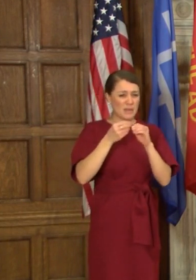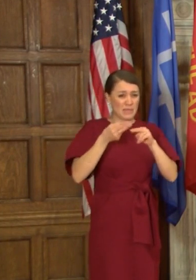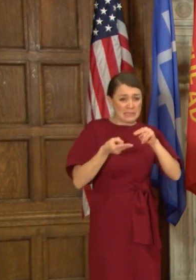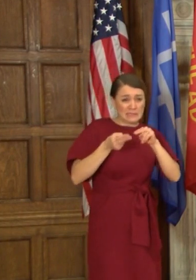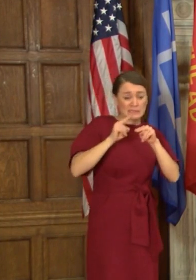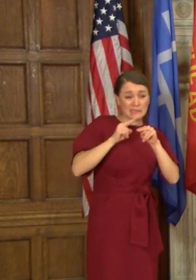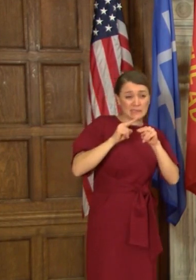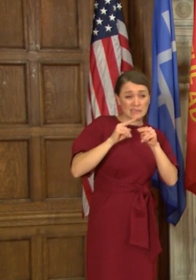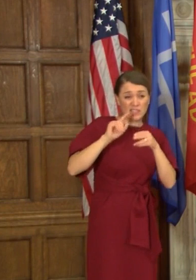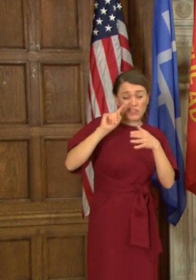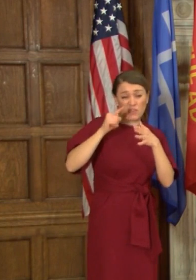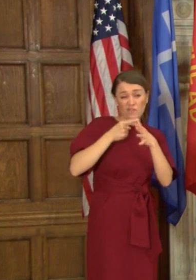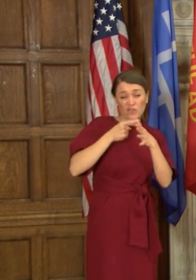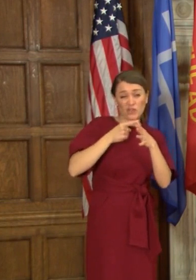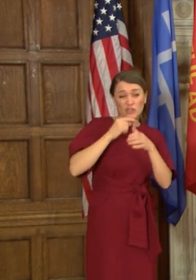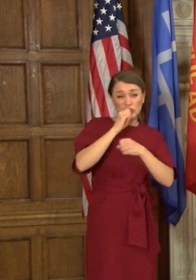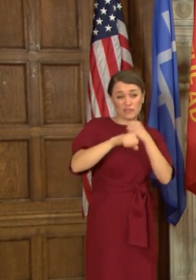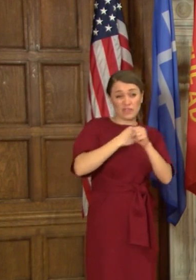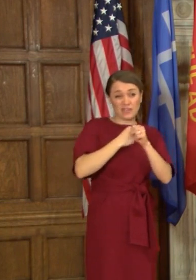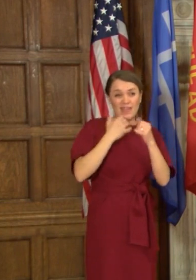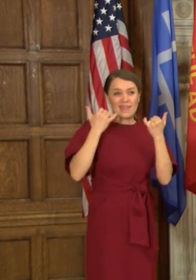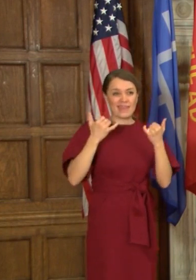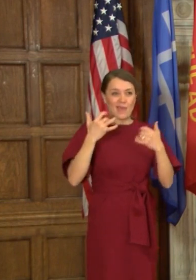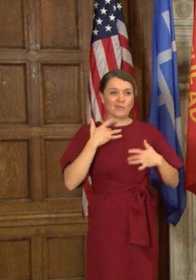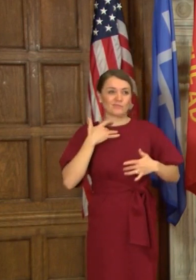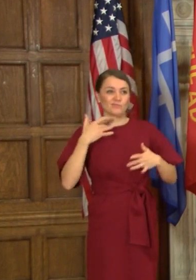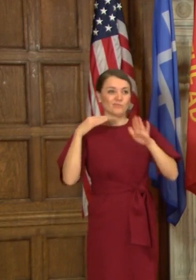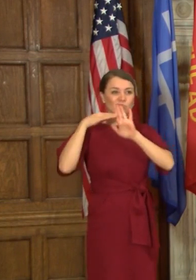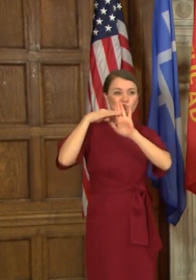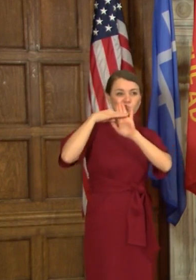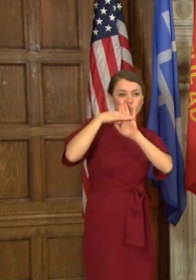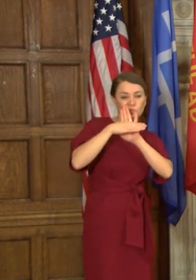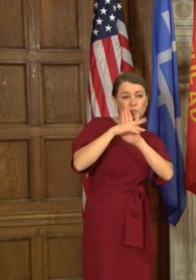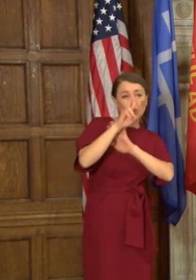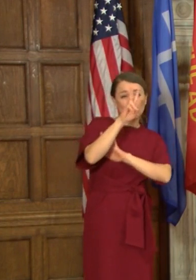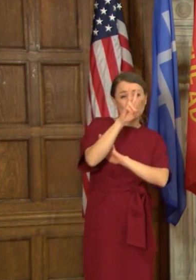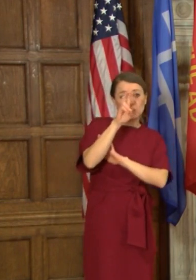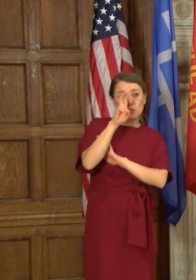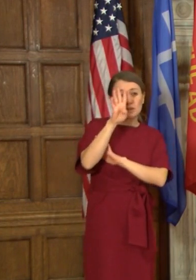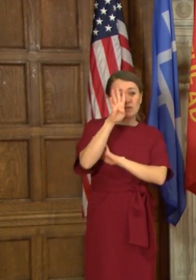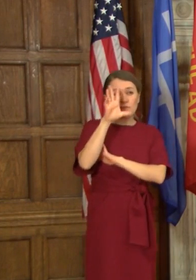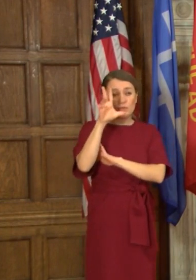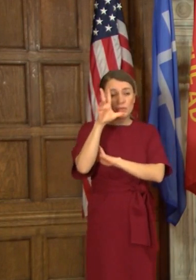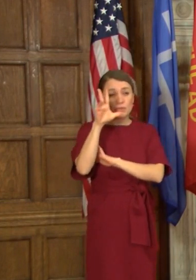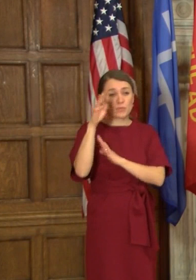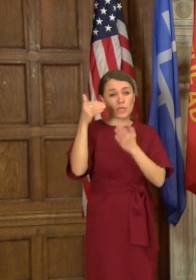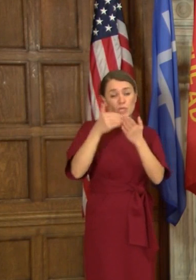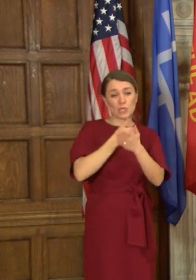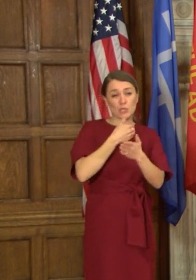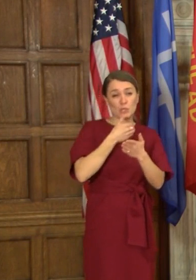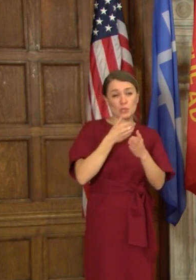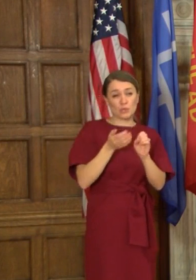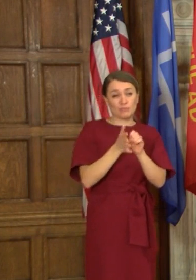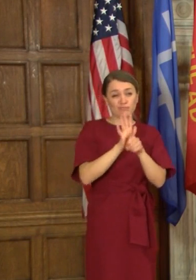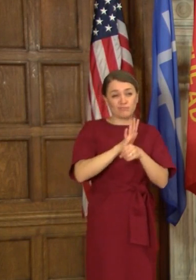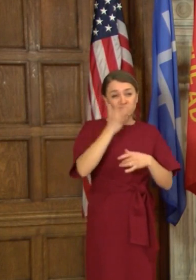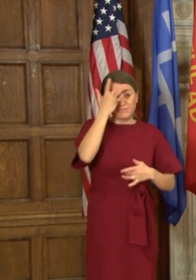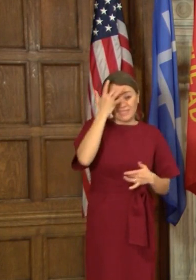our confirmed cases continue to trend down with 243 new cases today. That's